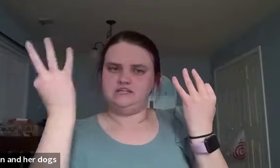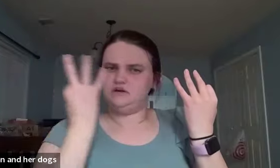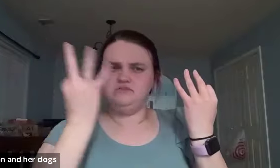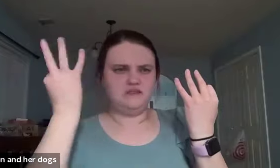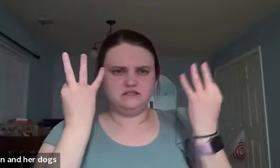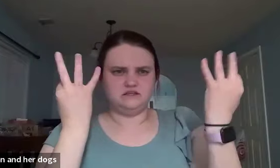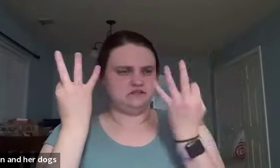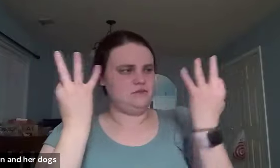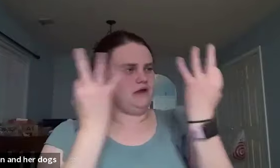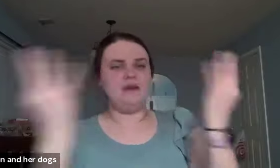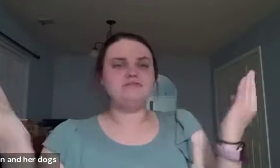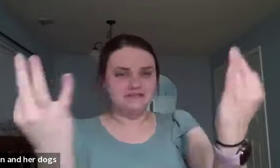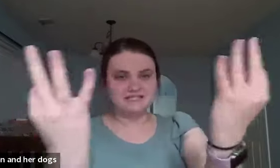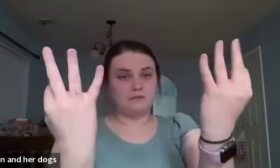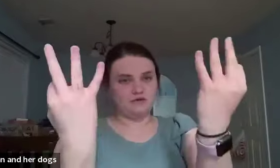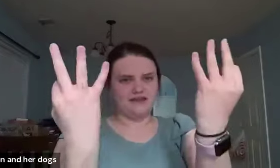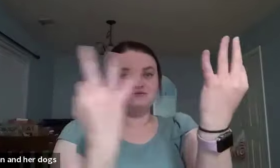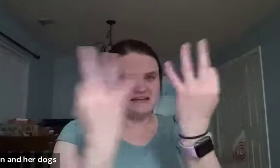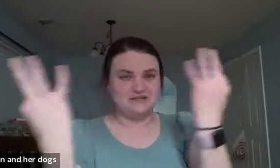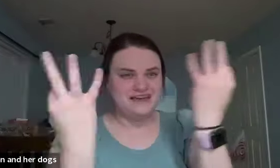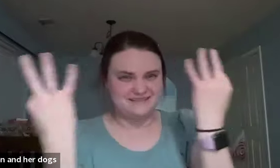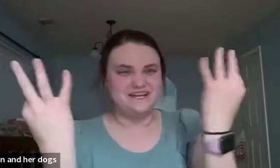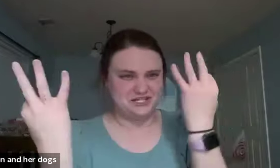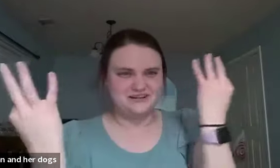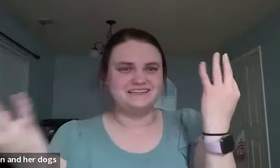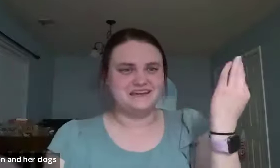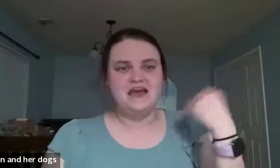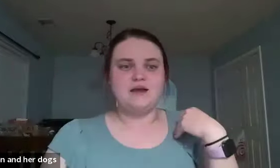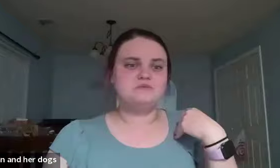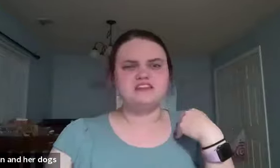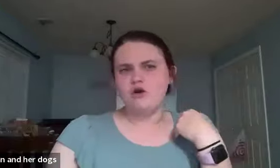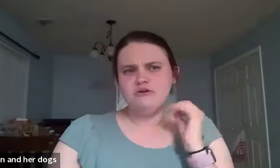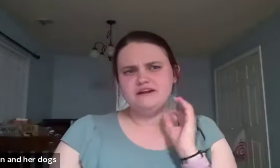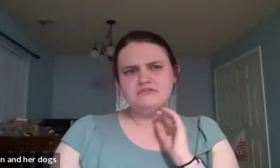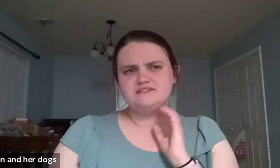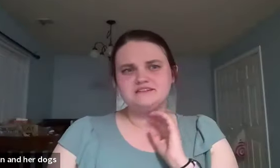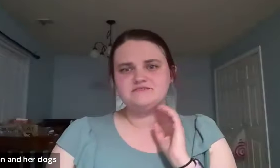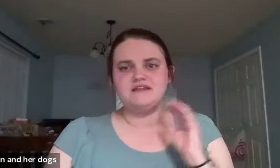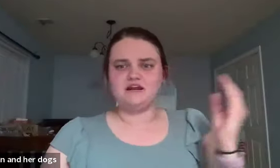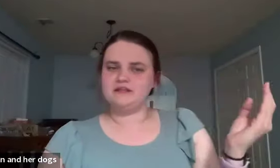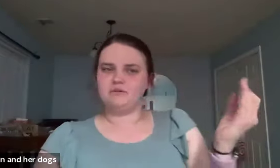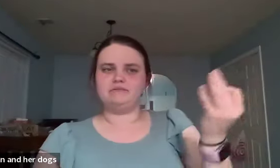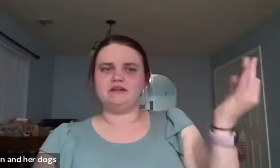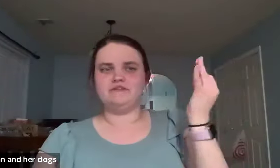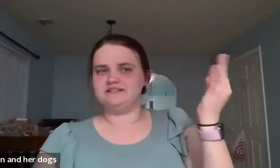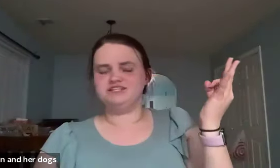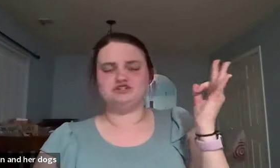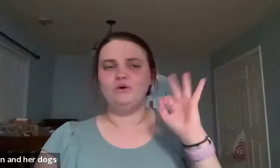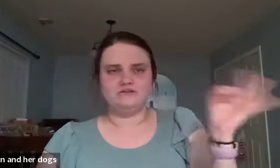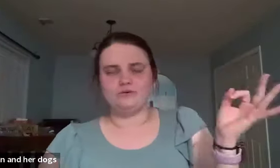I don't think so, because I'm having to like stare at both hands while I do that to make sure, because like I may be like, oh no, I don't think so. I think it's fine. And then I'll be like, wait a minute, no, that does totally throw